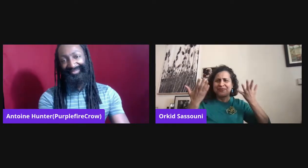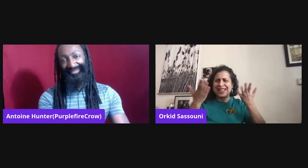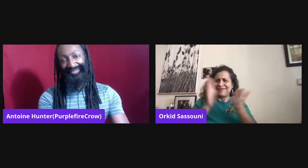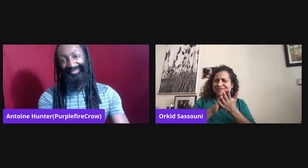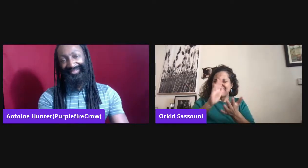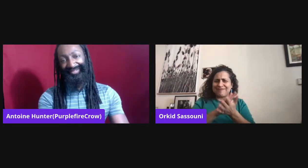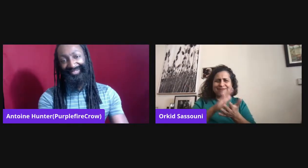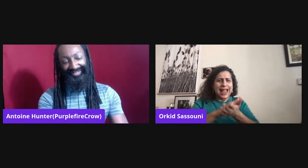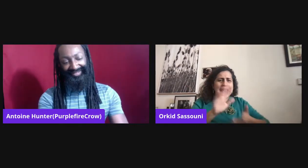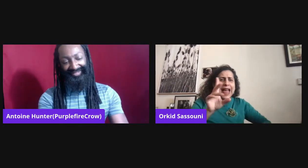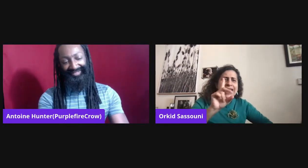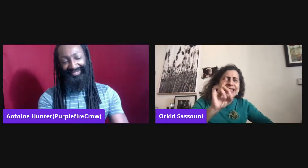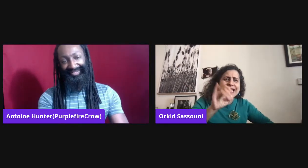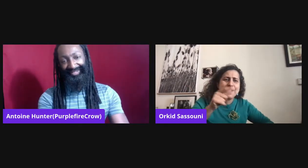digital photography.